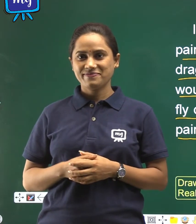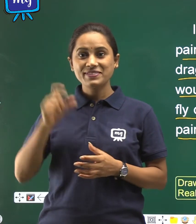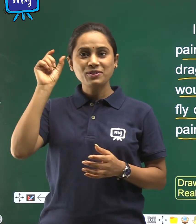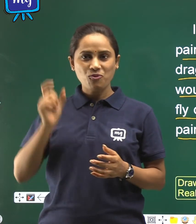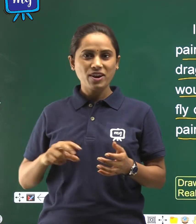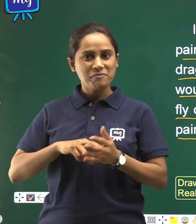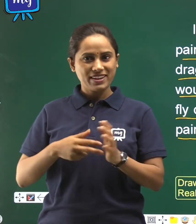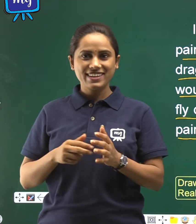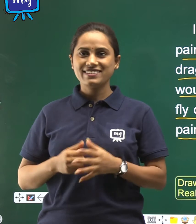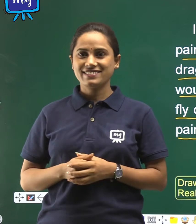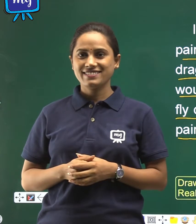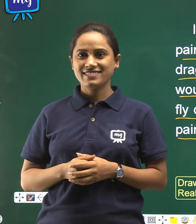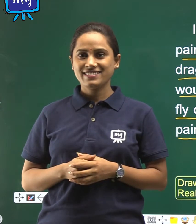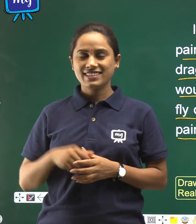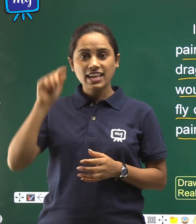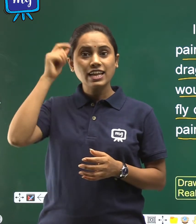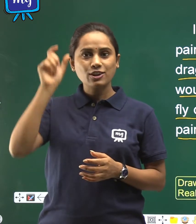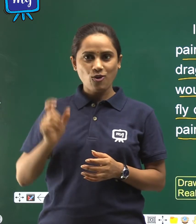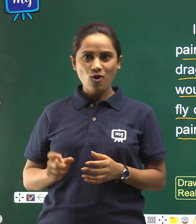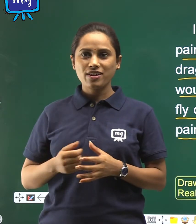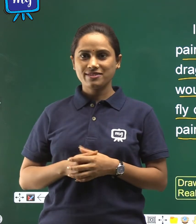Word meaning: draw,